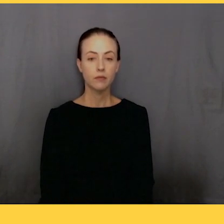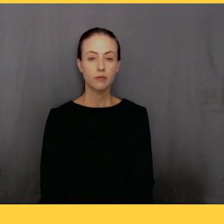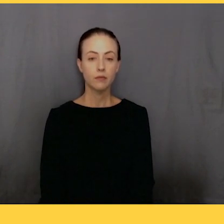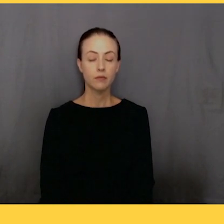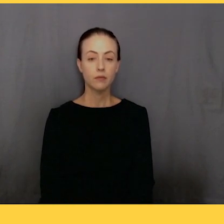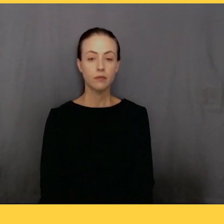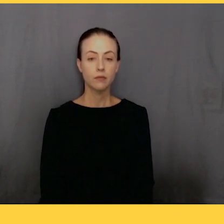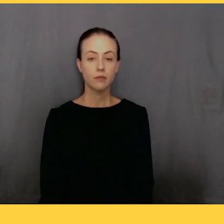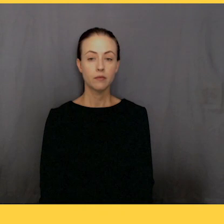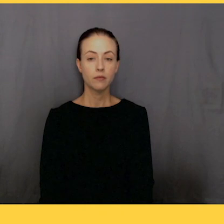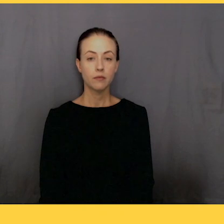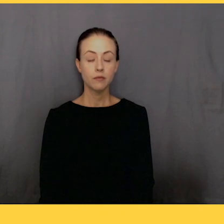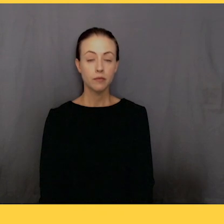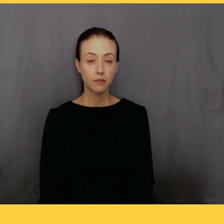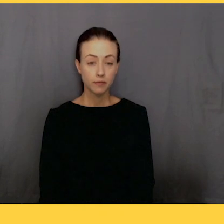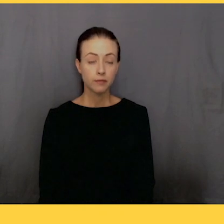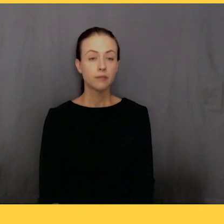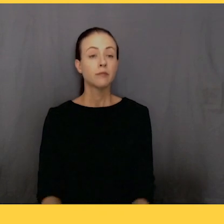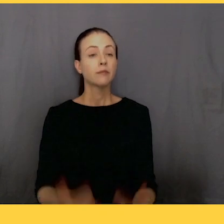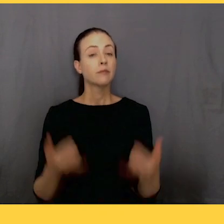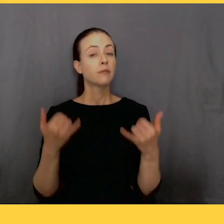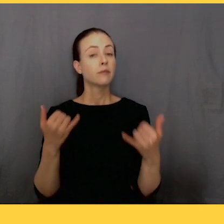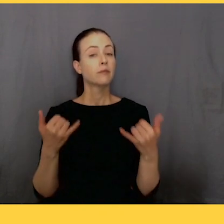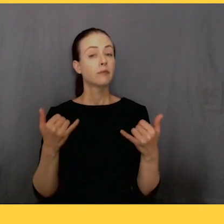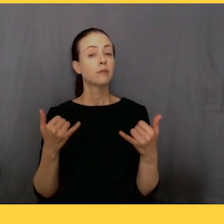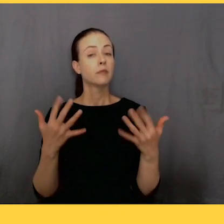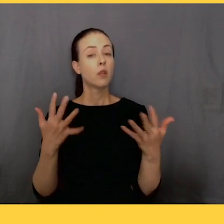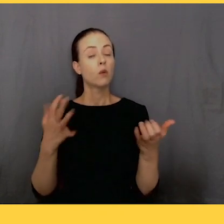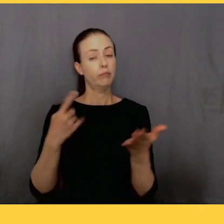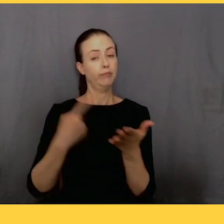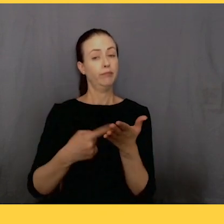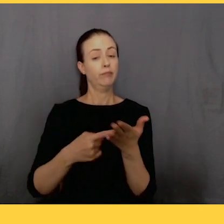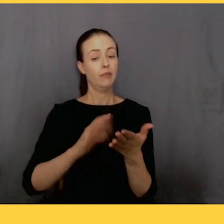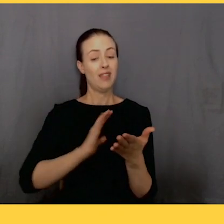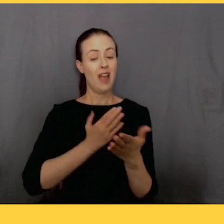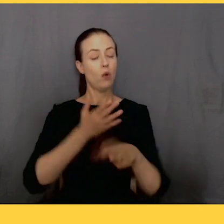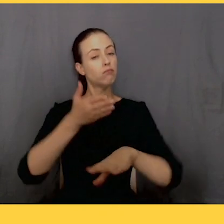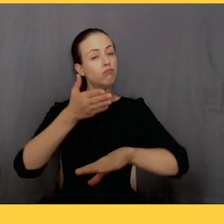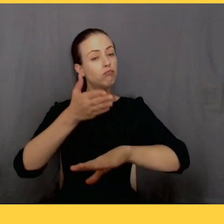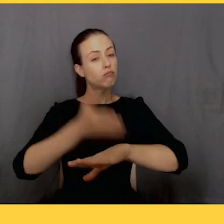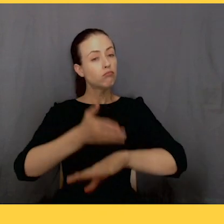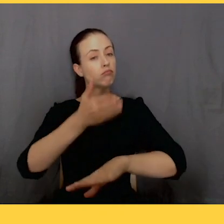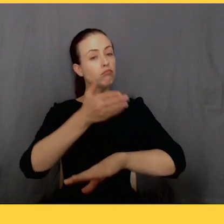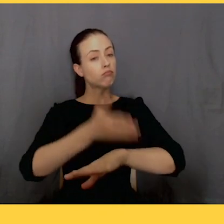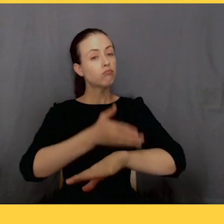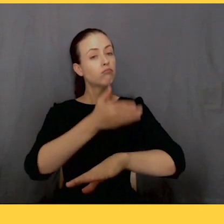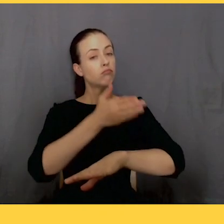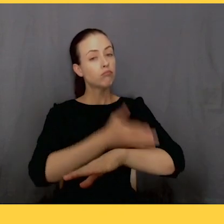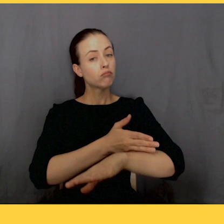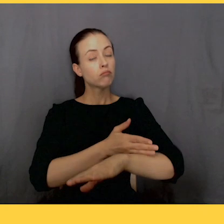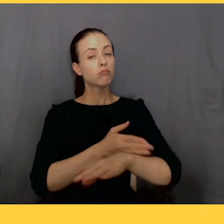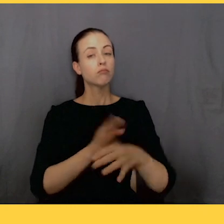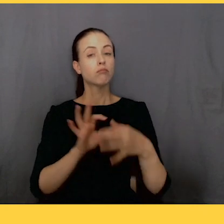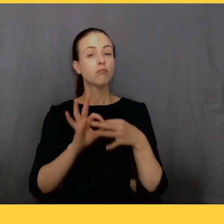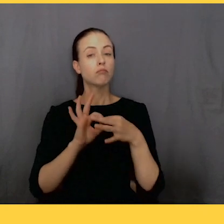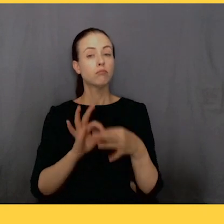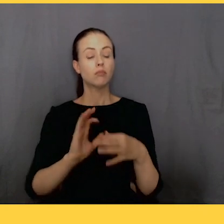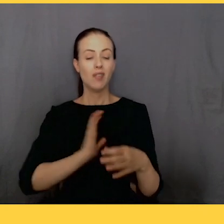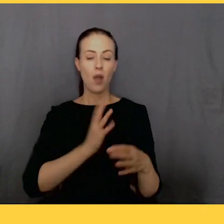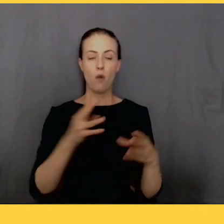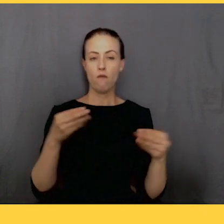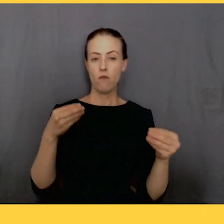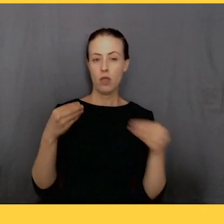So next, I wanted to talk a little bit about the improvements that we're making in terms of operating